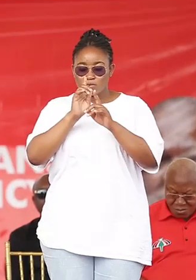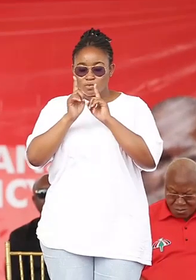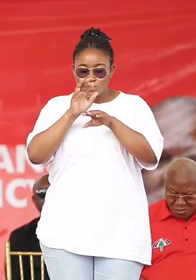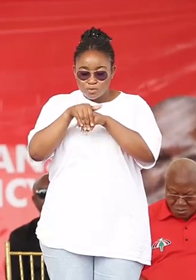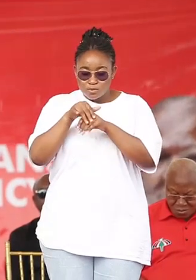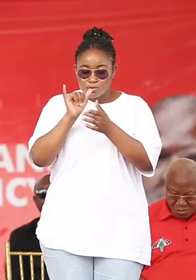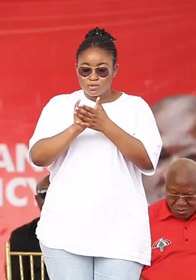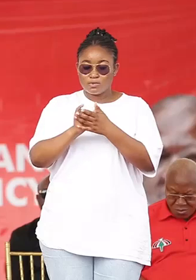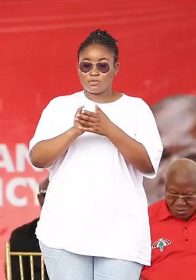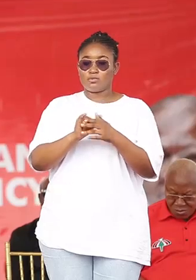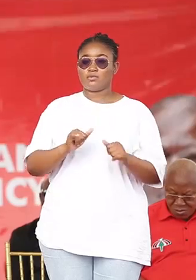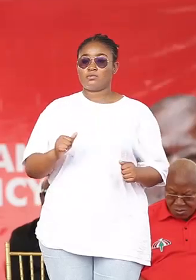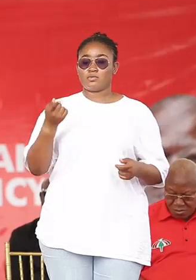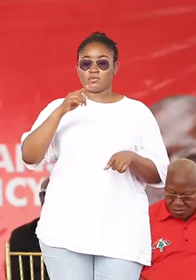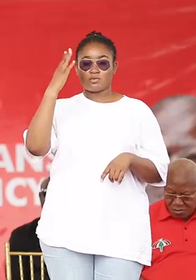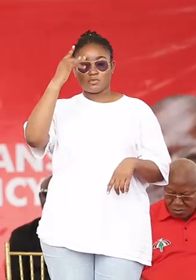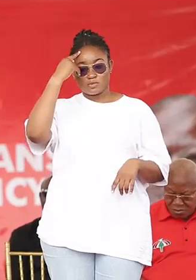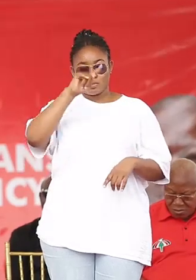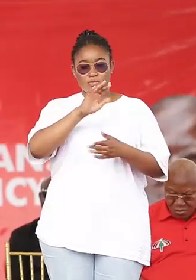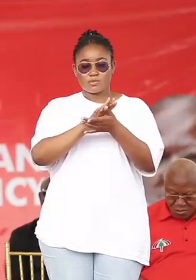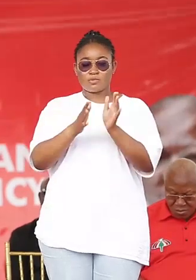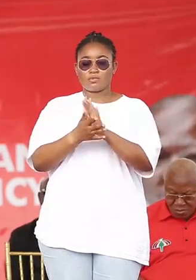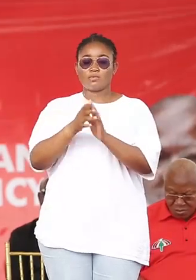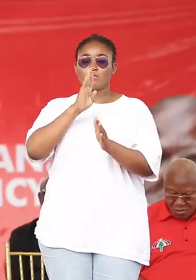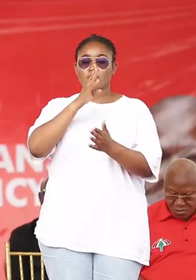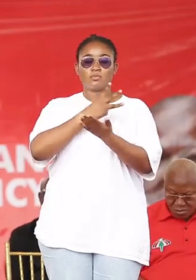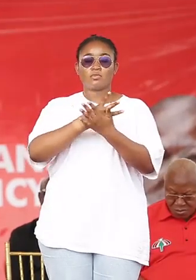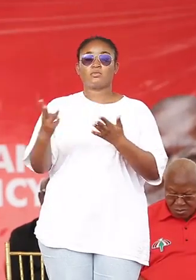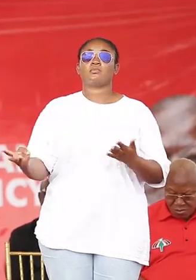okampelimana, ebe ima nikesa ye west.